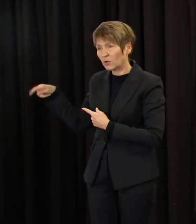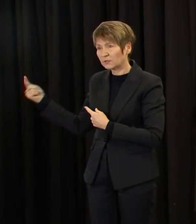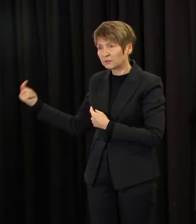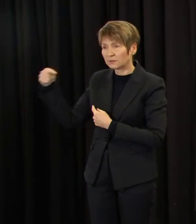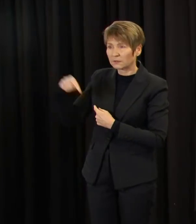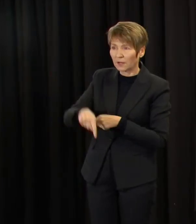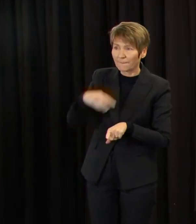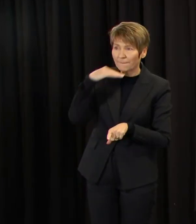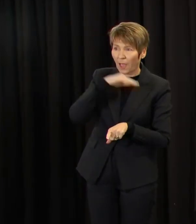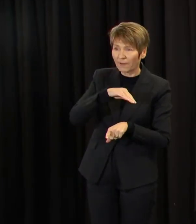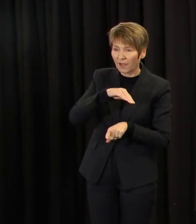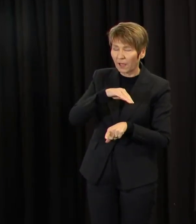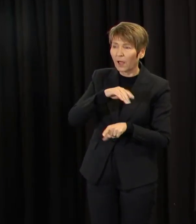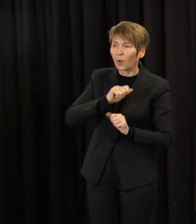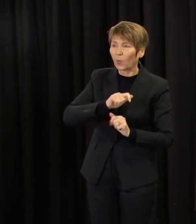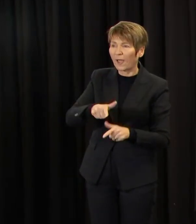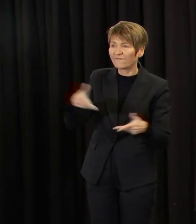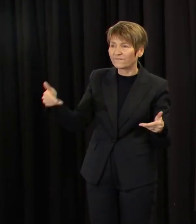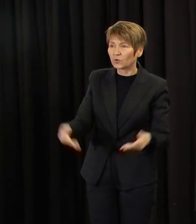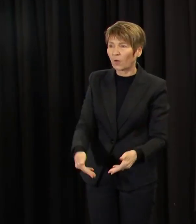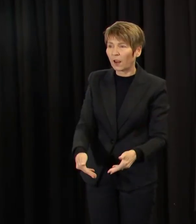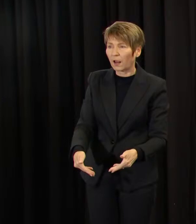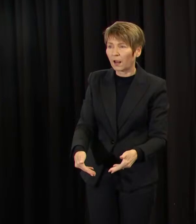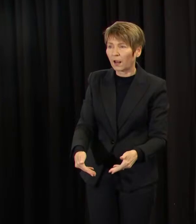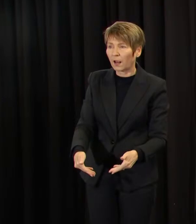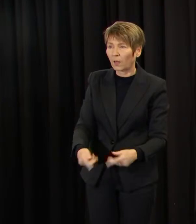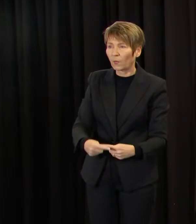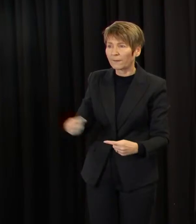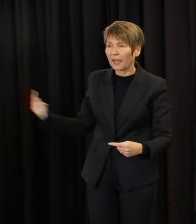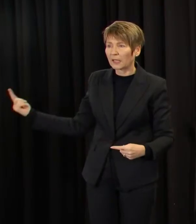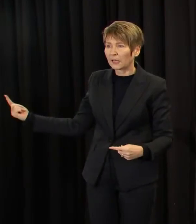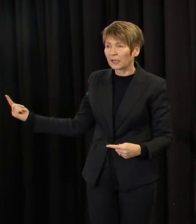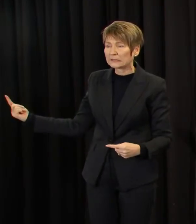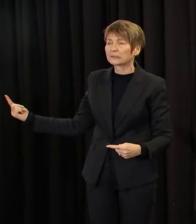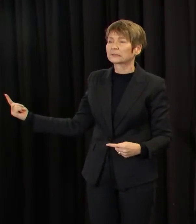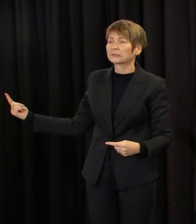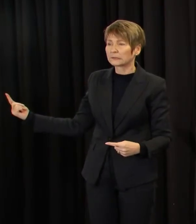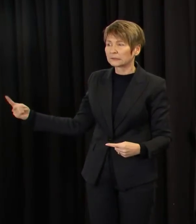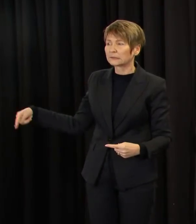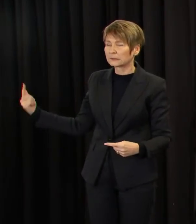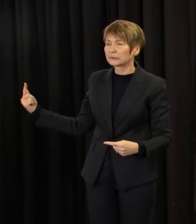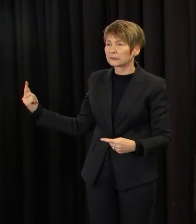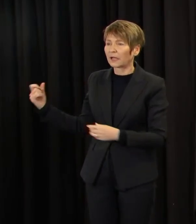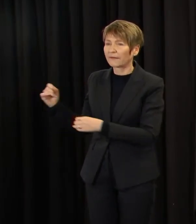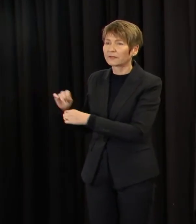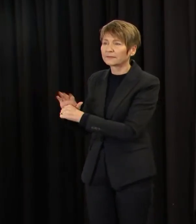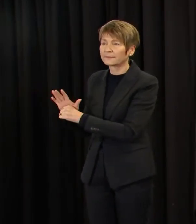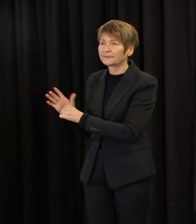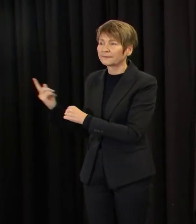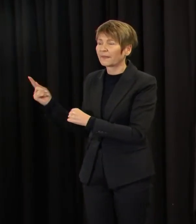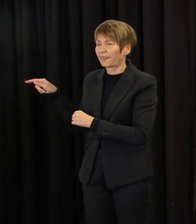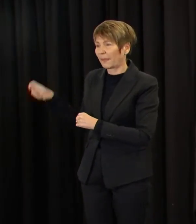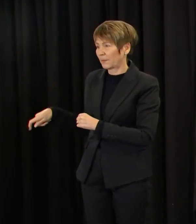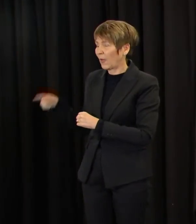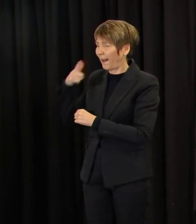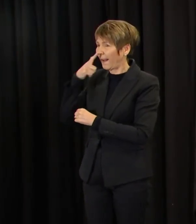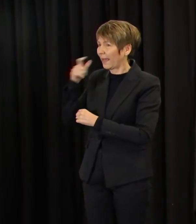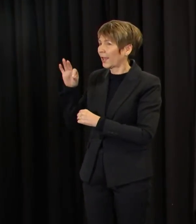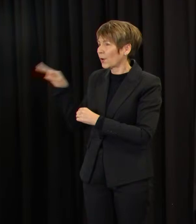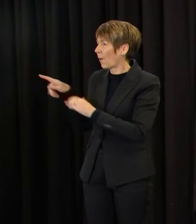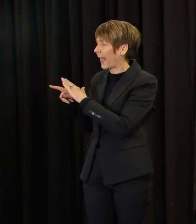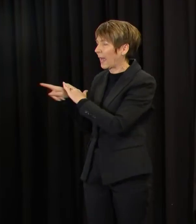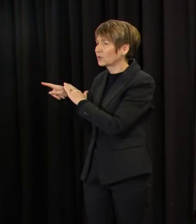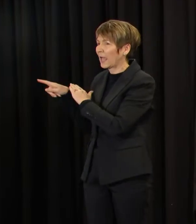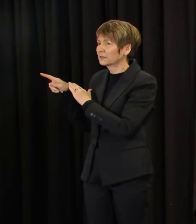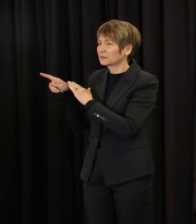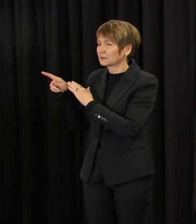of exposure sites we identify. We're having conversations again with them today, but we understand a relatively limited amount of movement in the community, and we'll continue, of course,